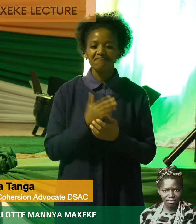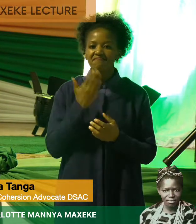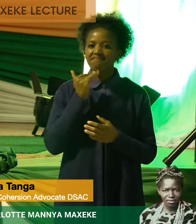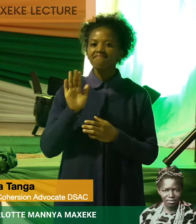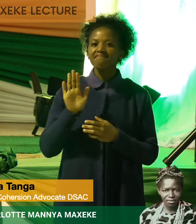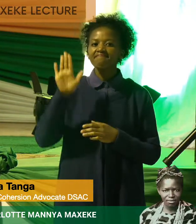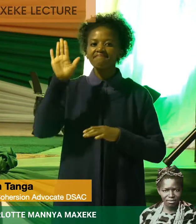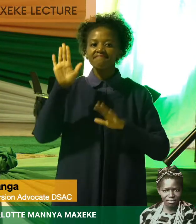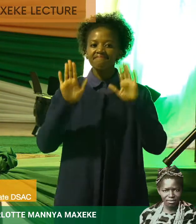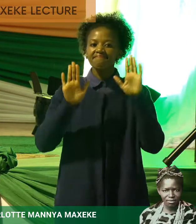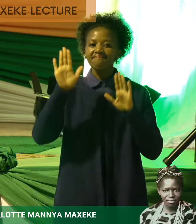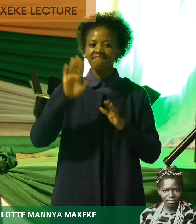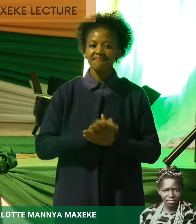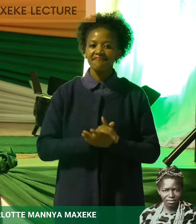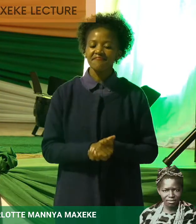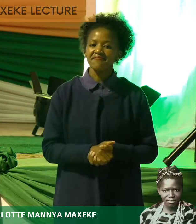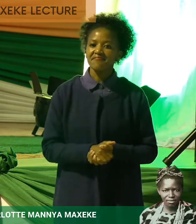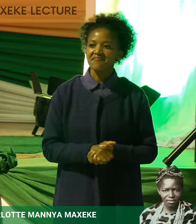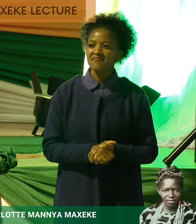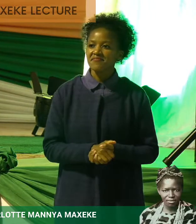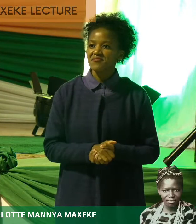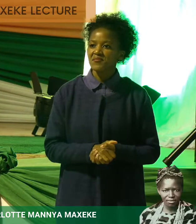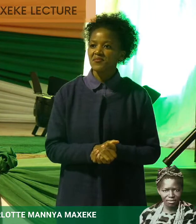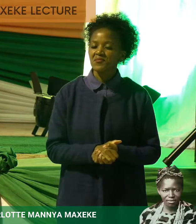ngokukhawuleza okukhulu.